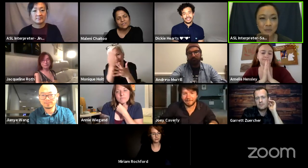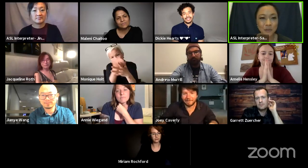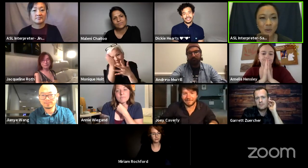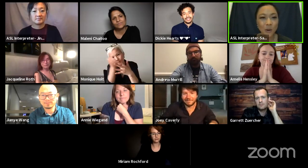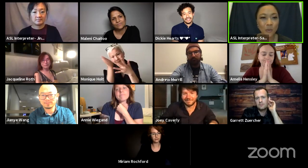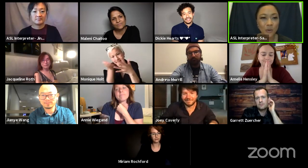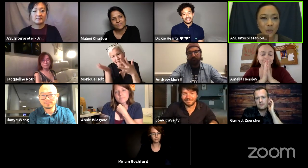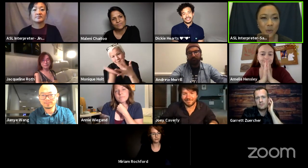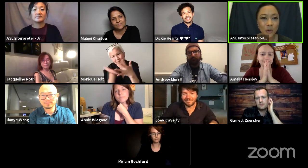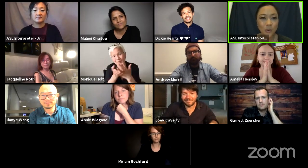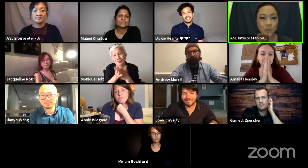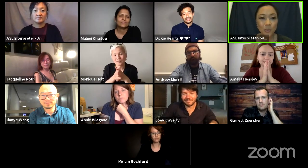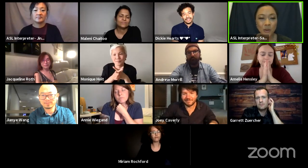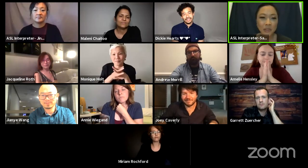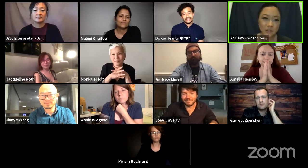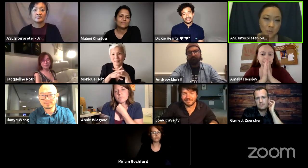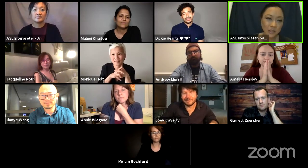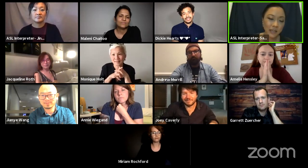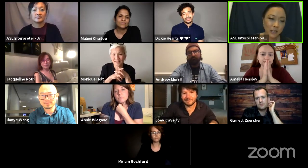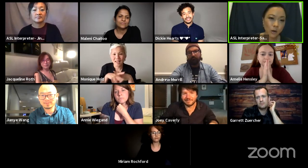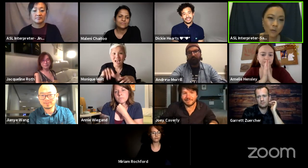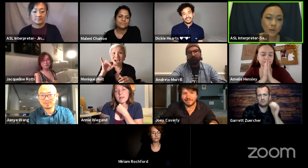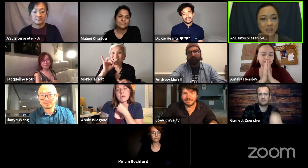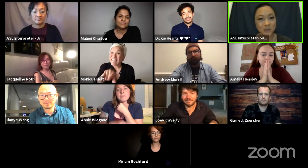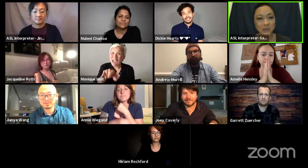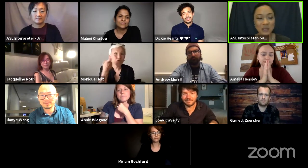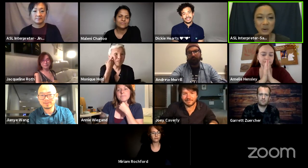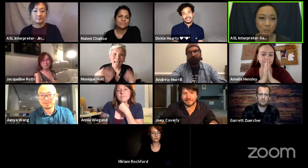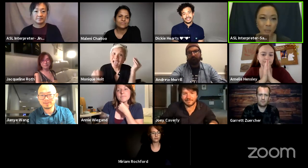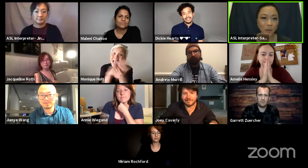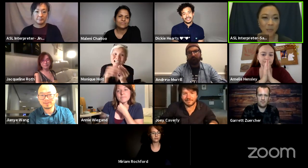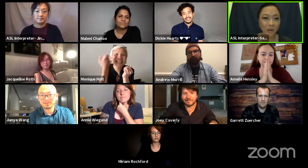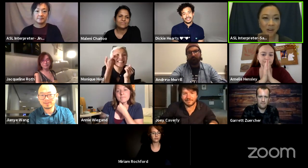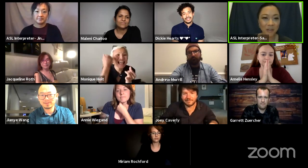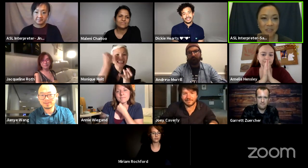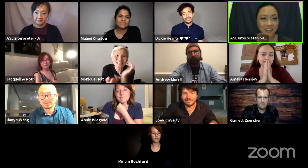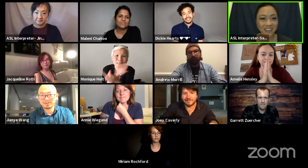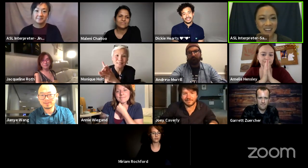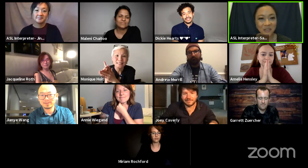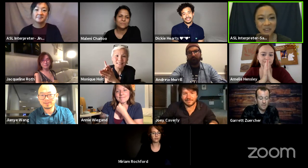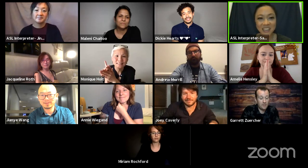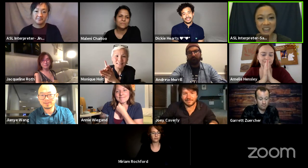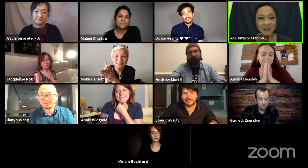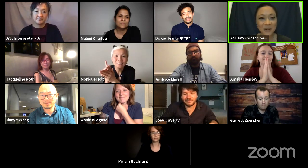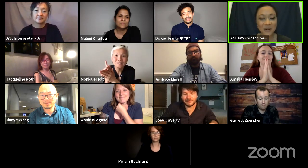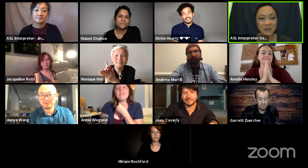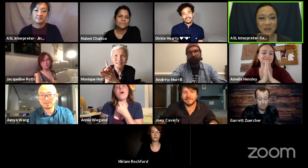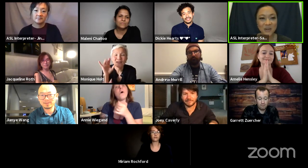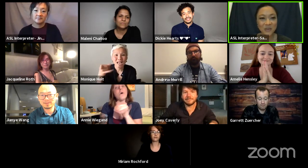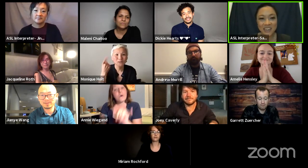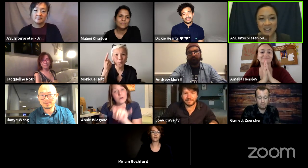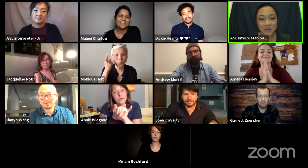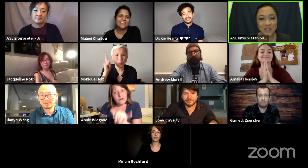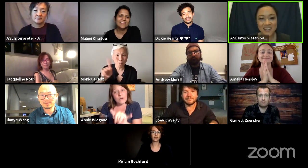figure out, you know, what things we can let go of and what things we can incorporate more of. And really, I mean, right now we can